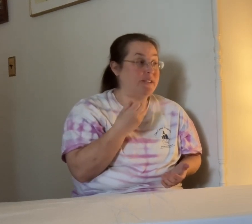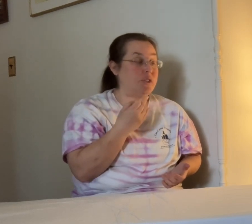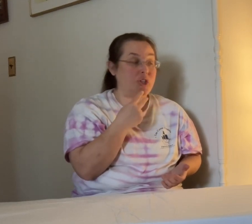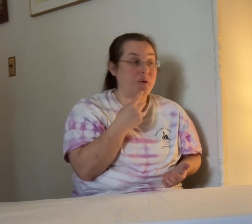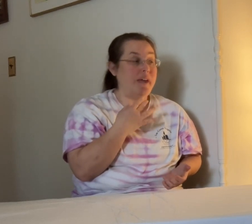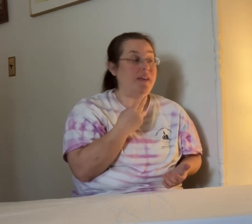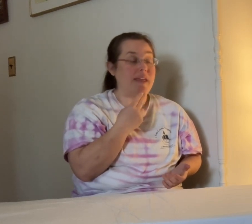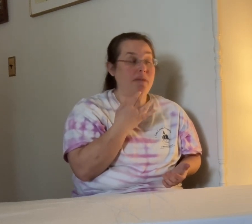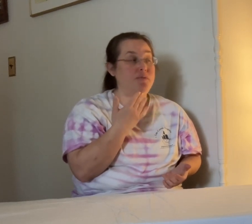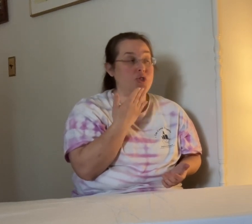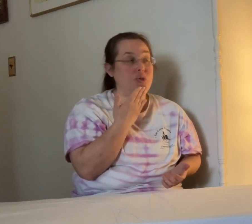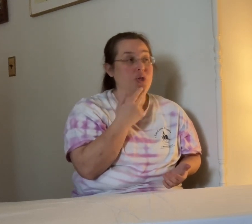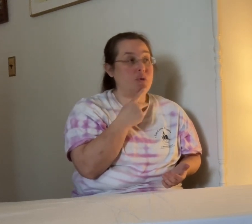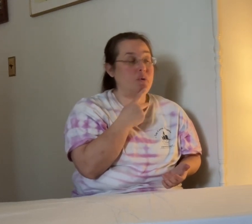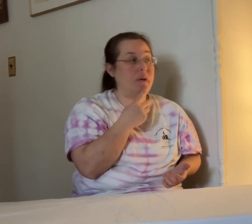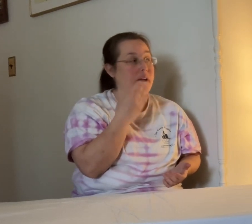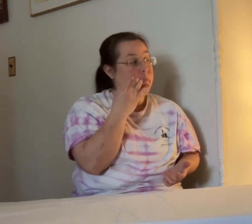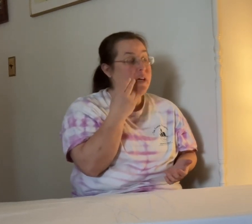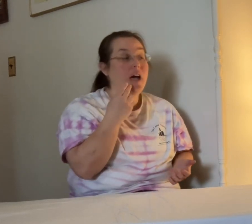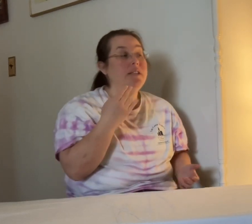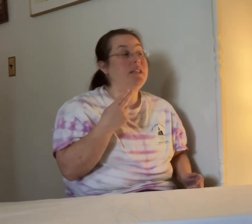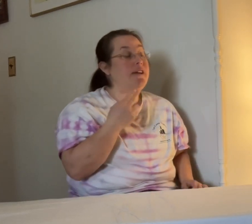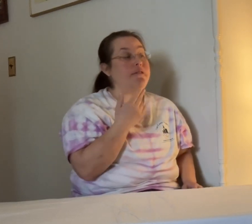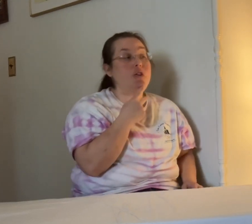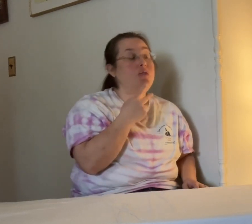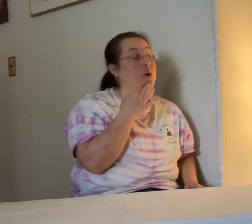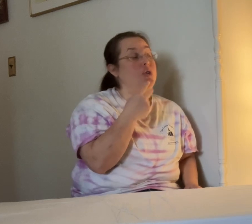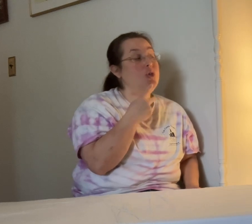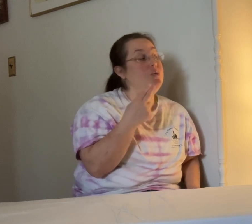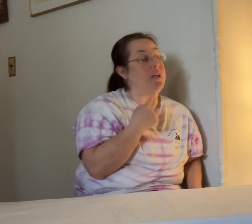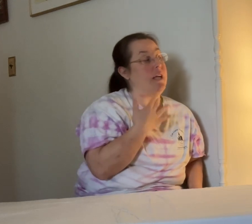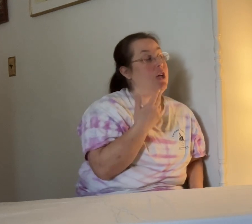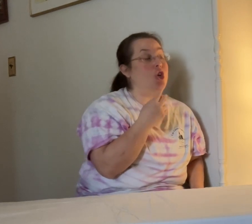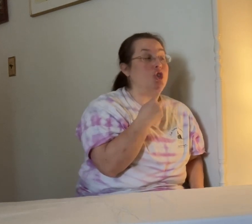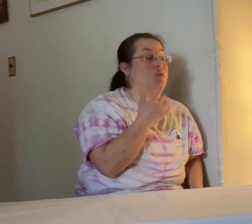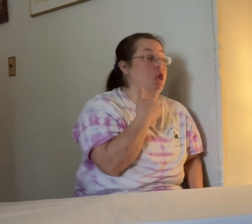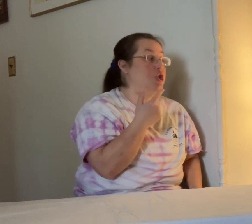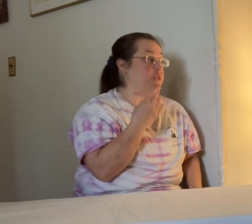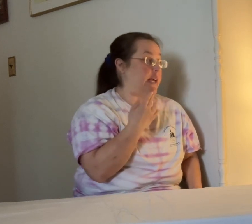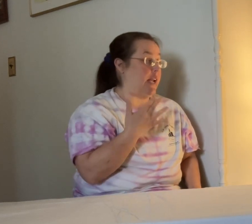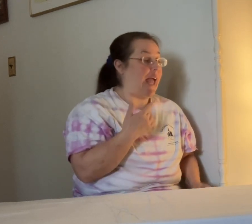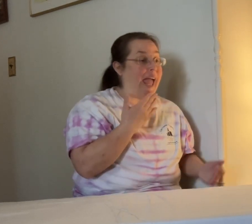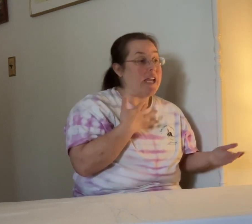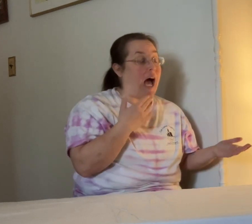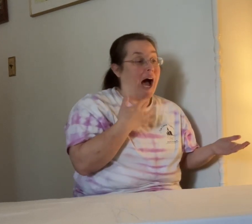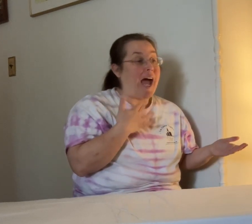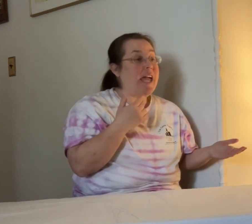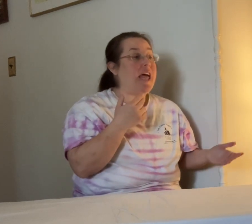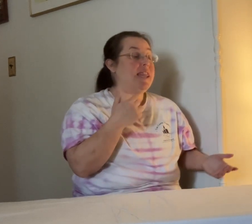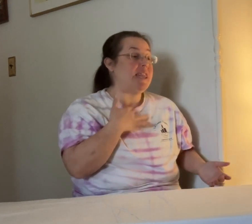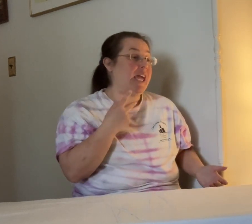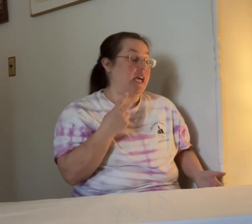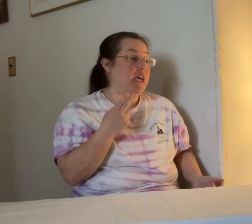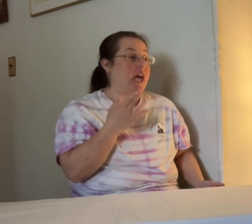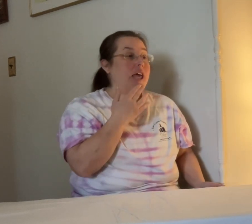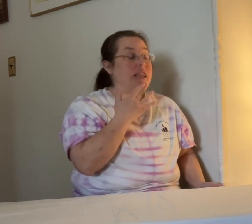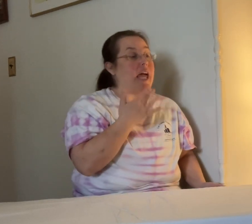voice queuing them to you, because if you don't use it, you lose it. And I think they